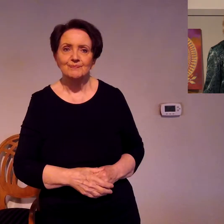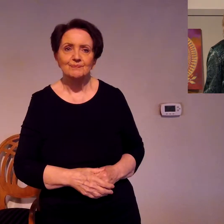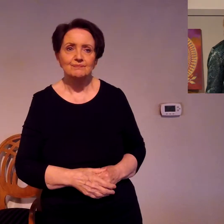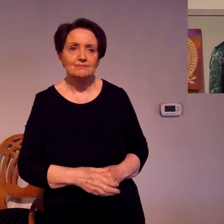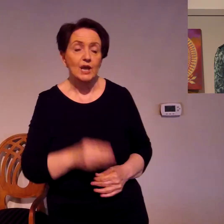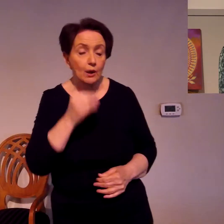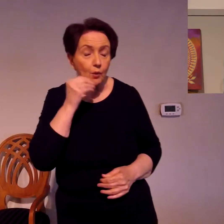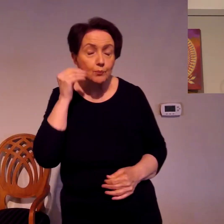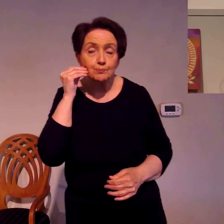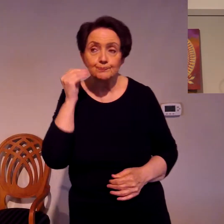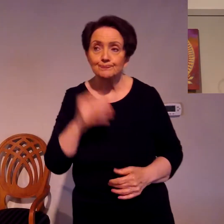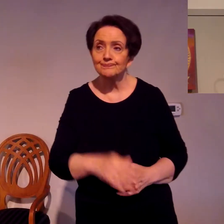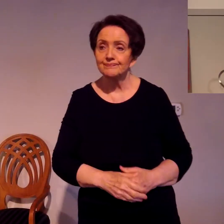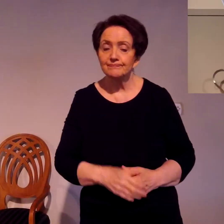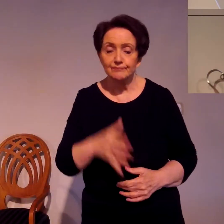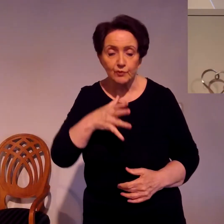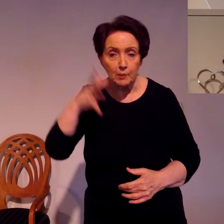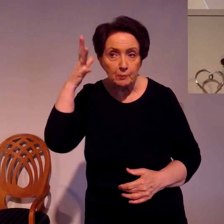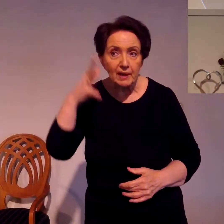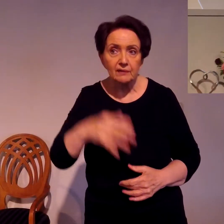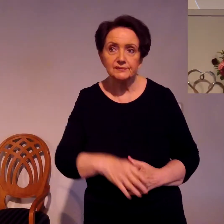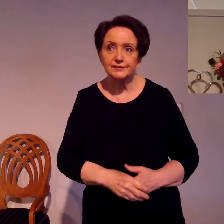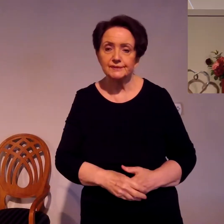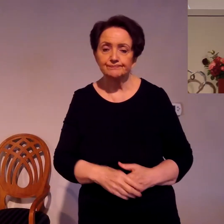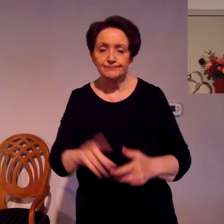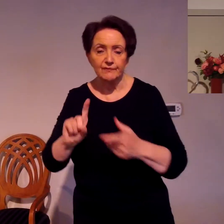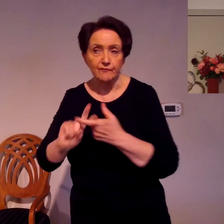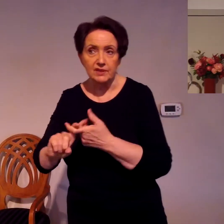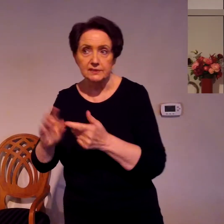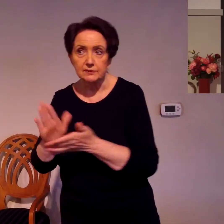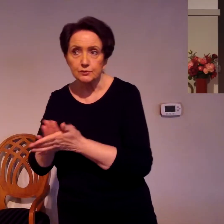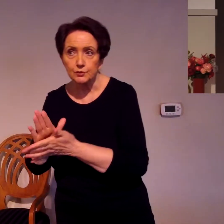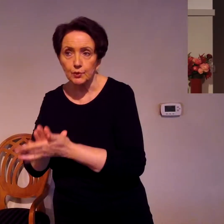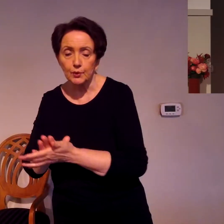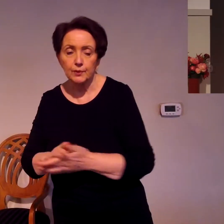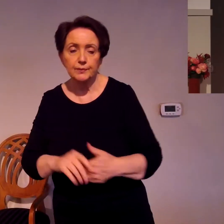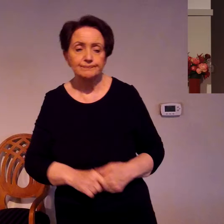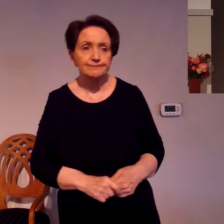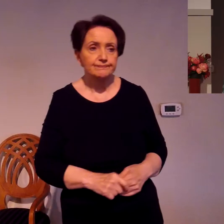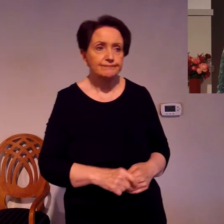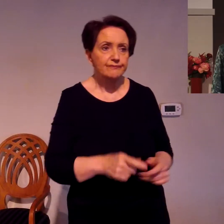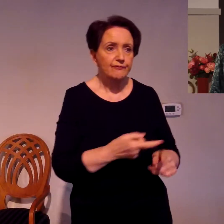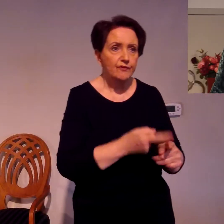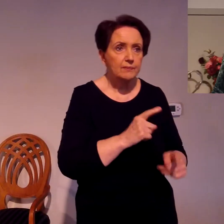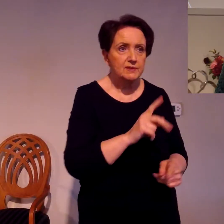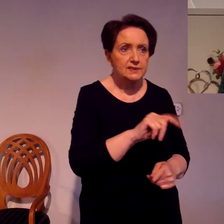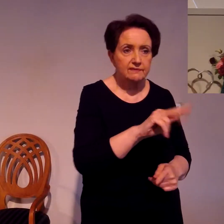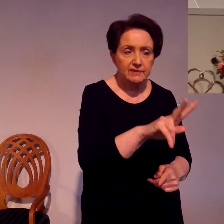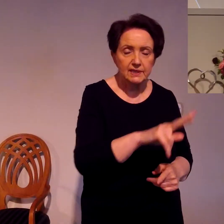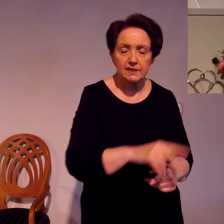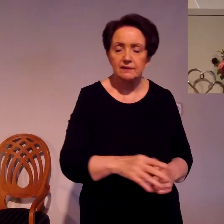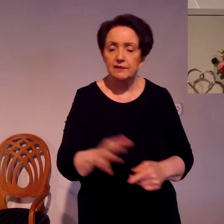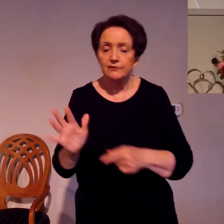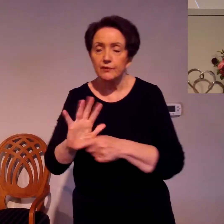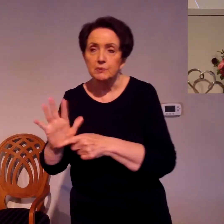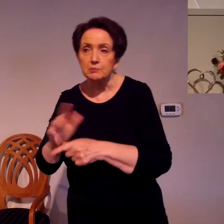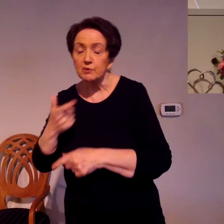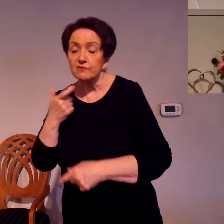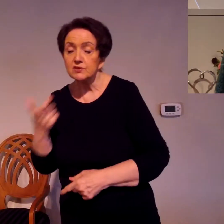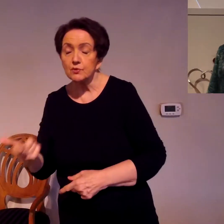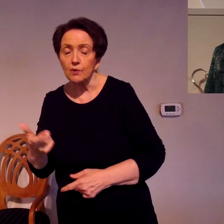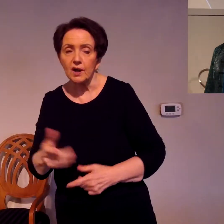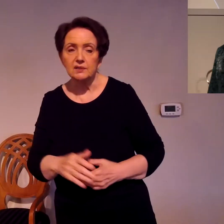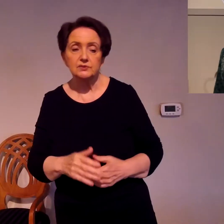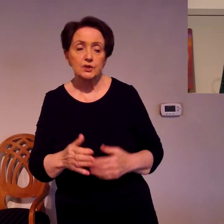At home, from our parents, from our friends at school, from the TV, from movies we've watched, whatever